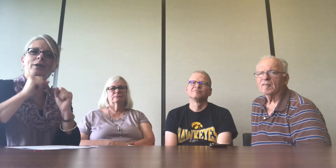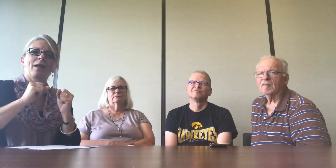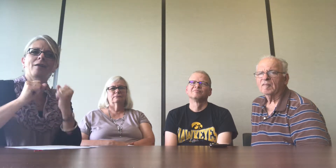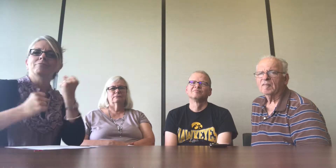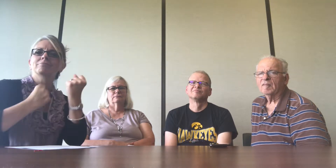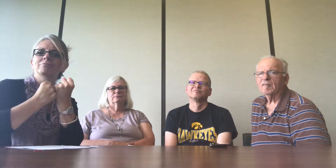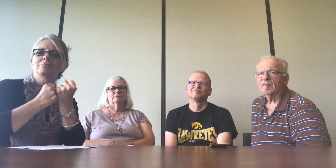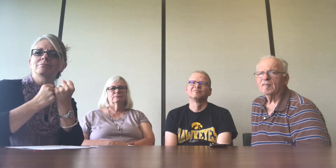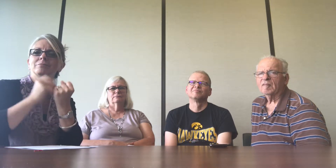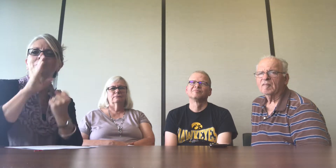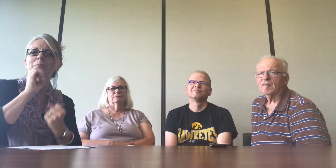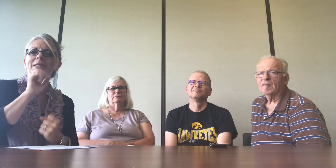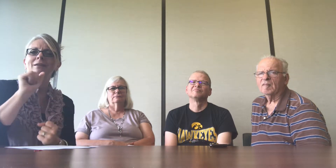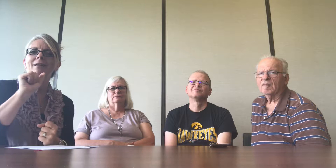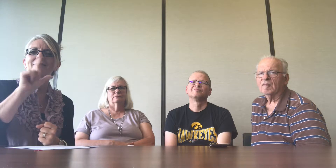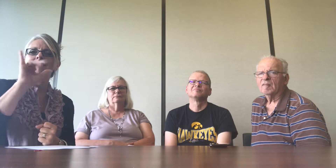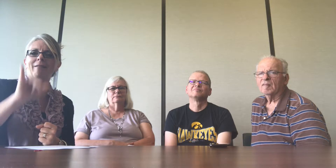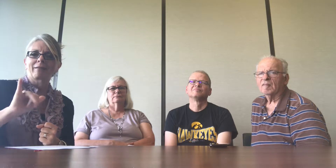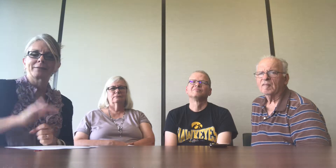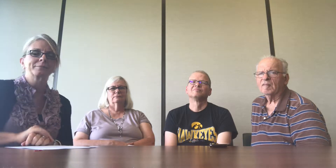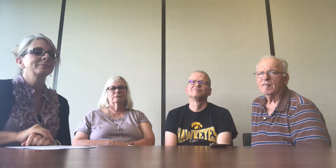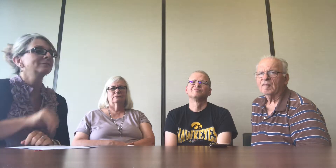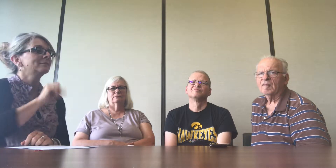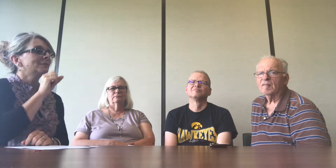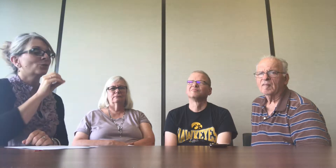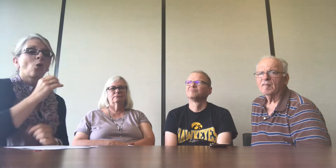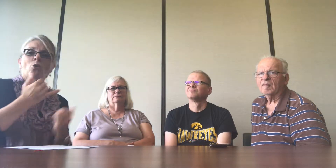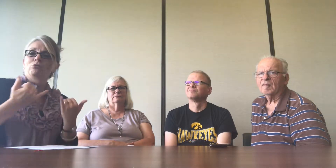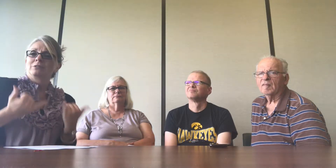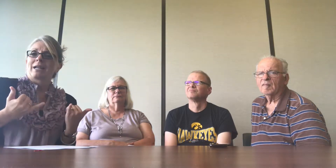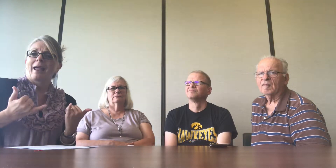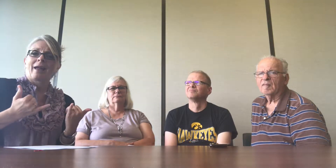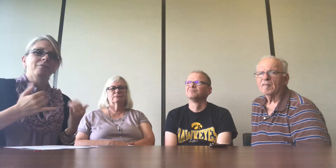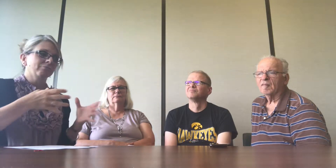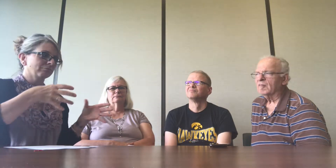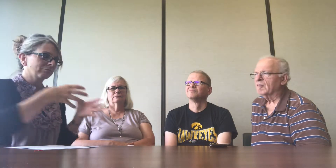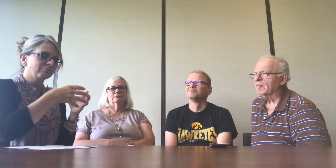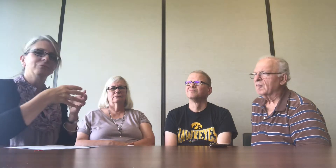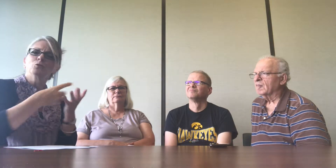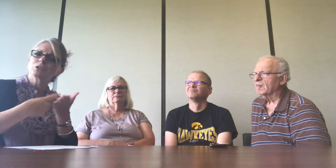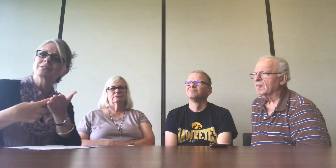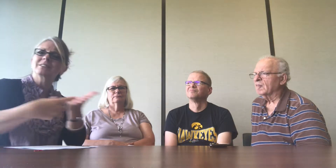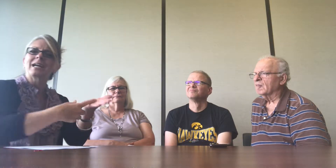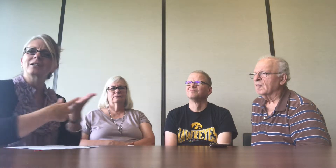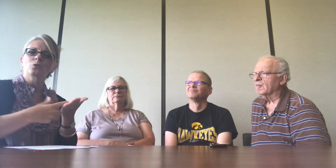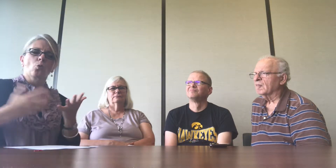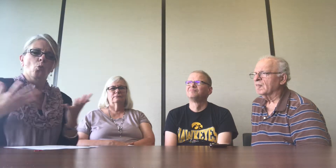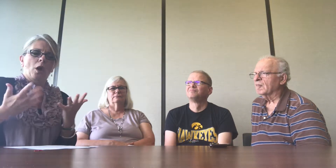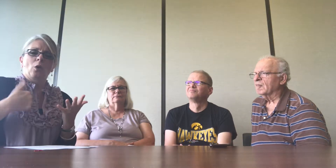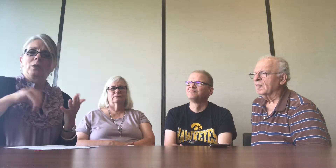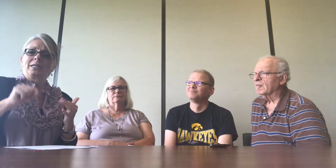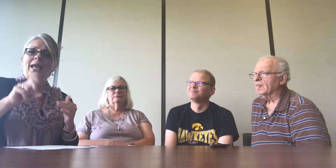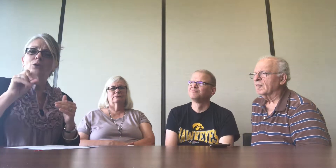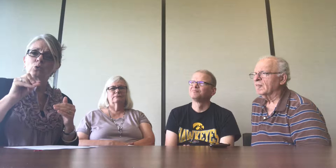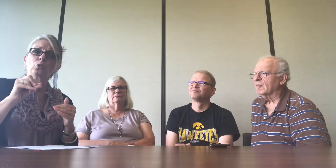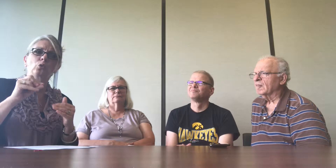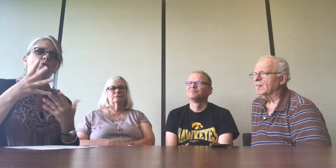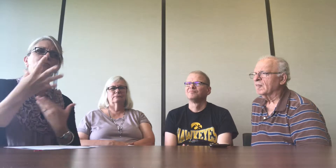LGBTQIA communities and how we can support and be an ally. So today we're meeting to